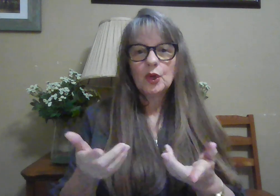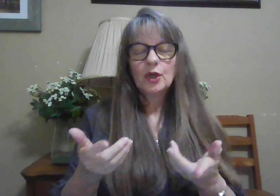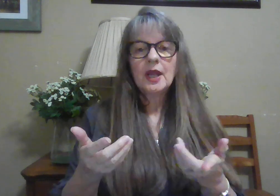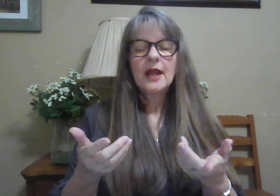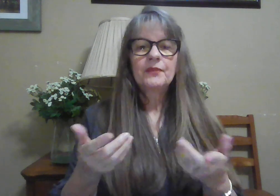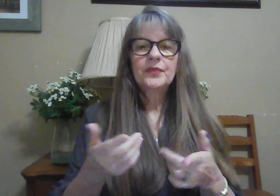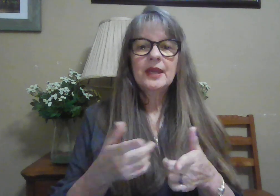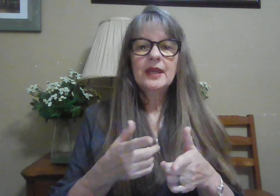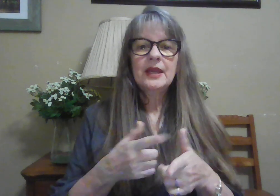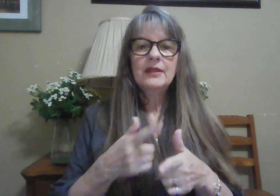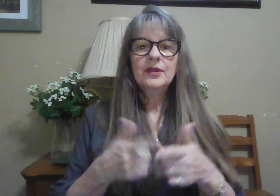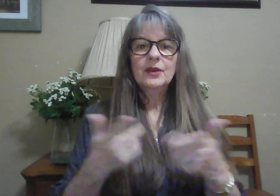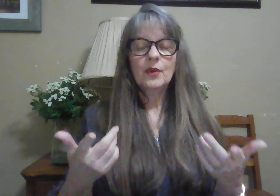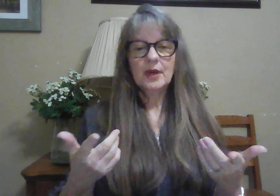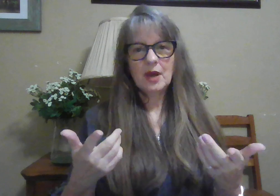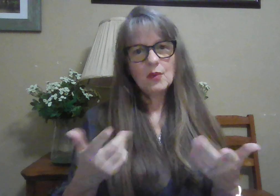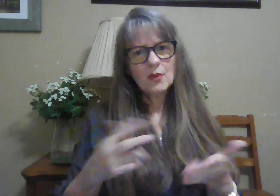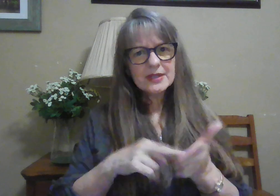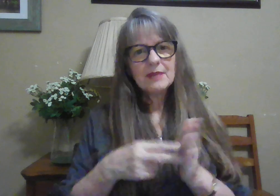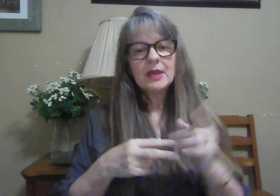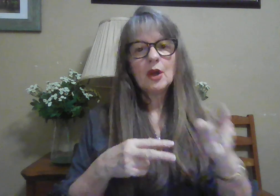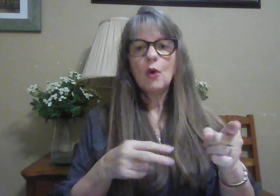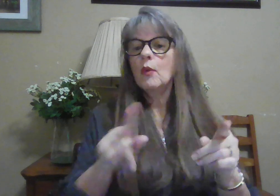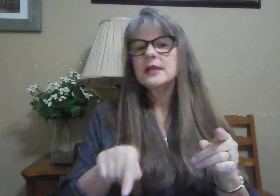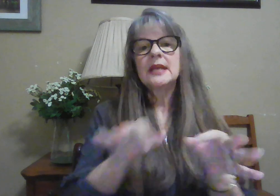word, then they're going, oh, what does that mean? Oh, what is that